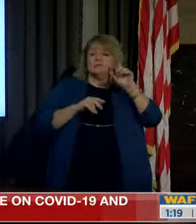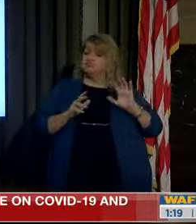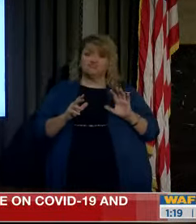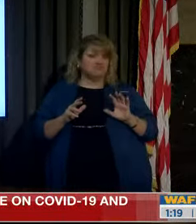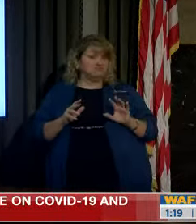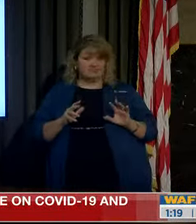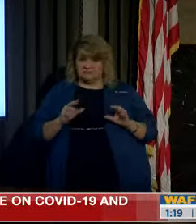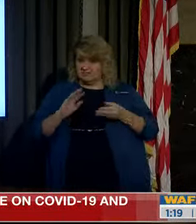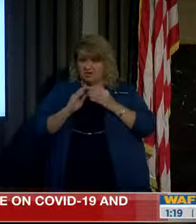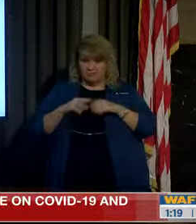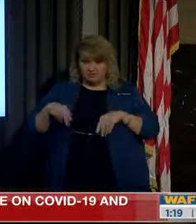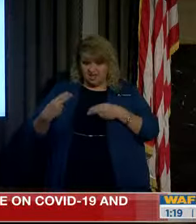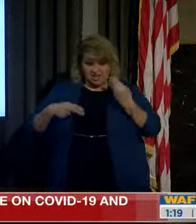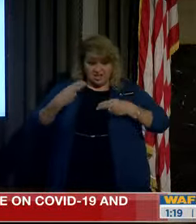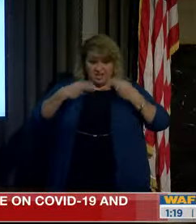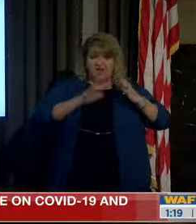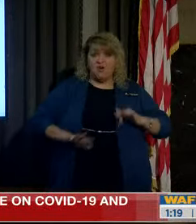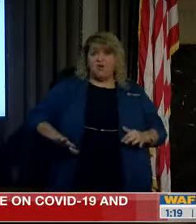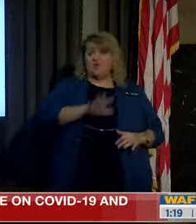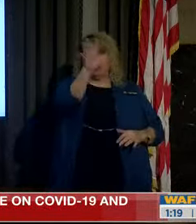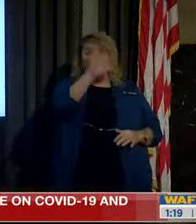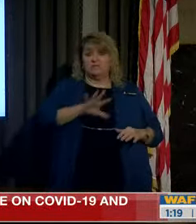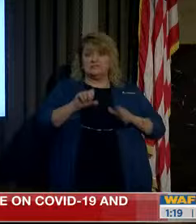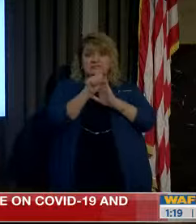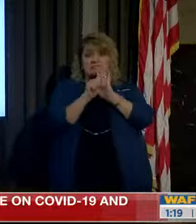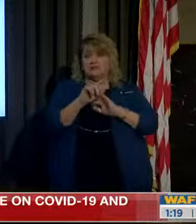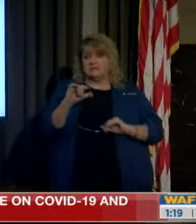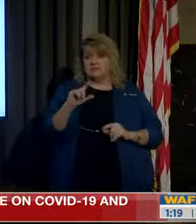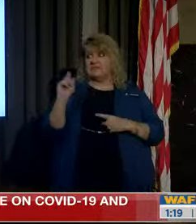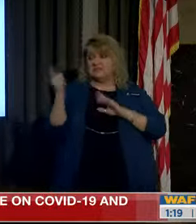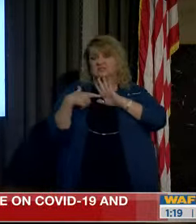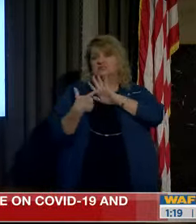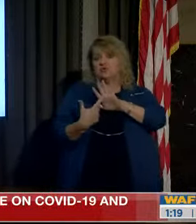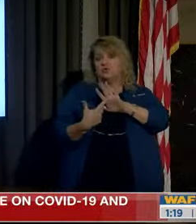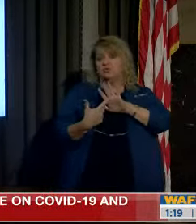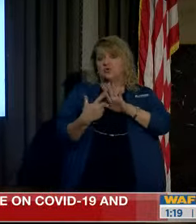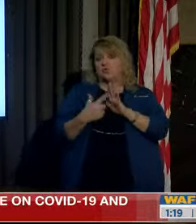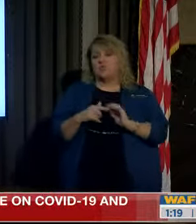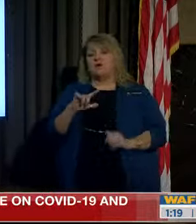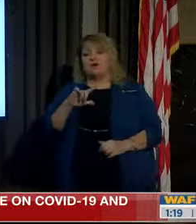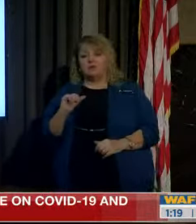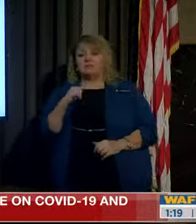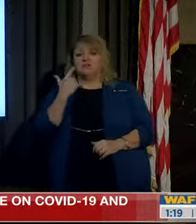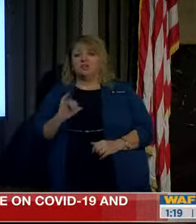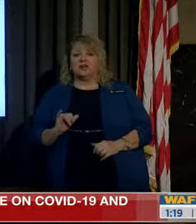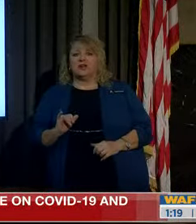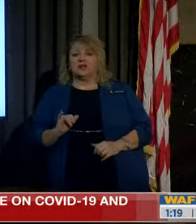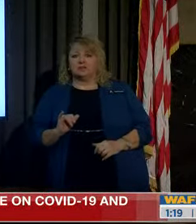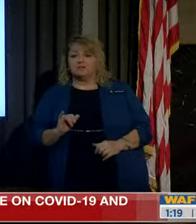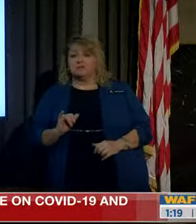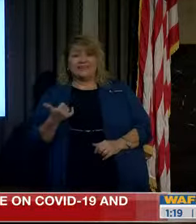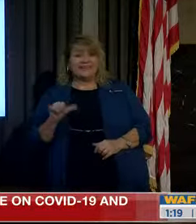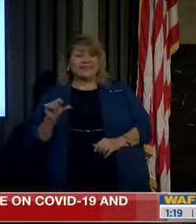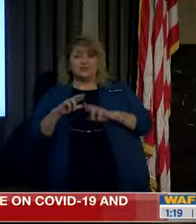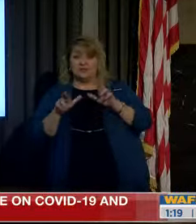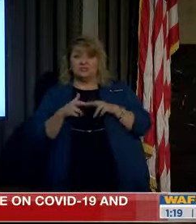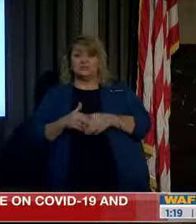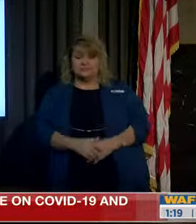state and not another. What we're displaying here really is reflective of what it looks like if you want to delve in and go region by